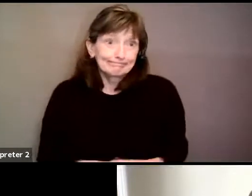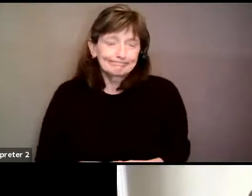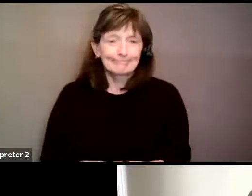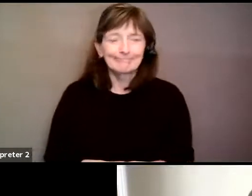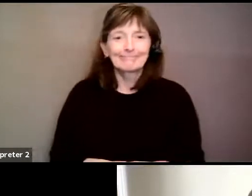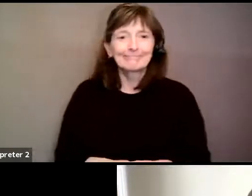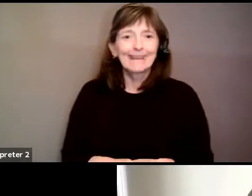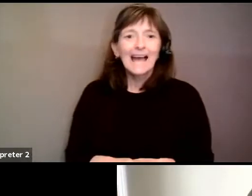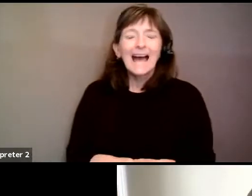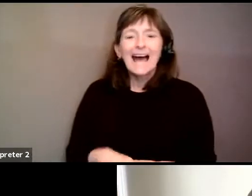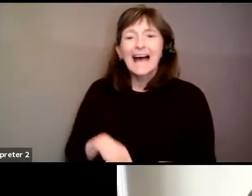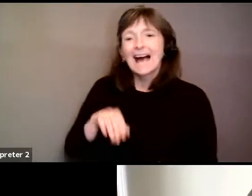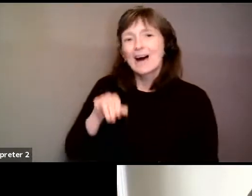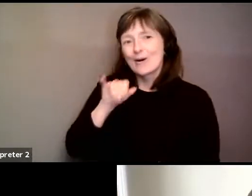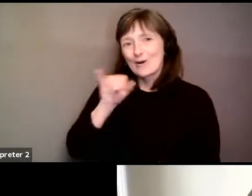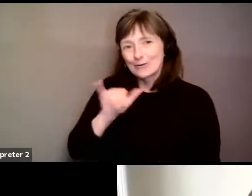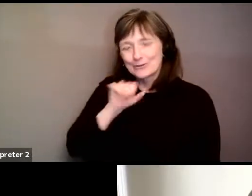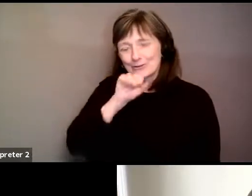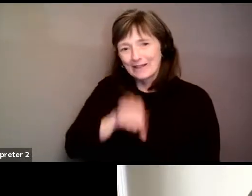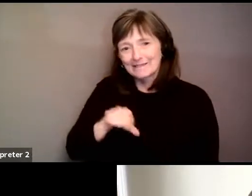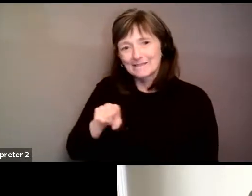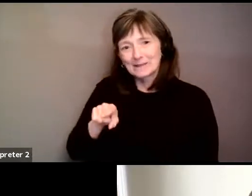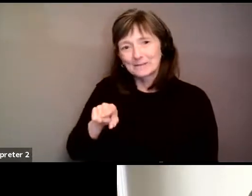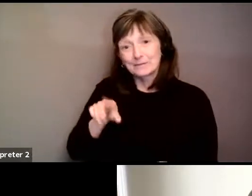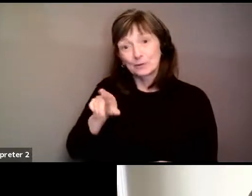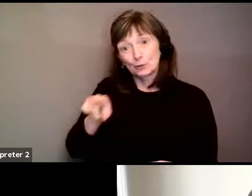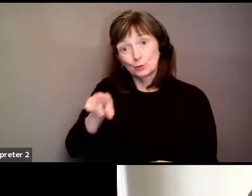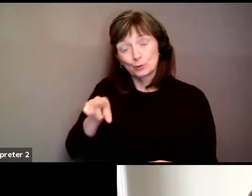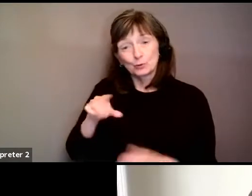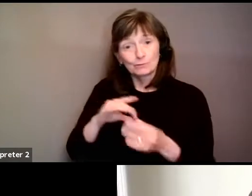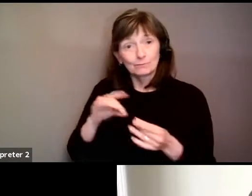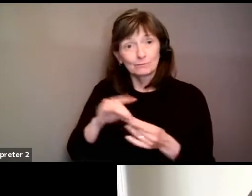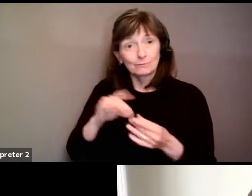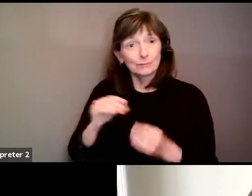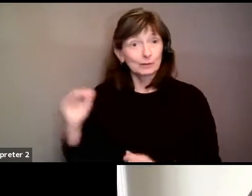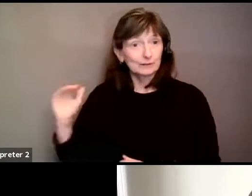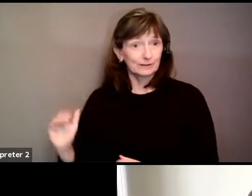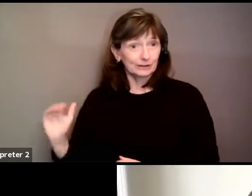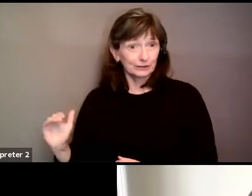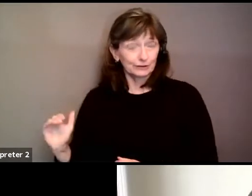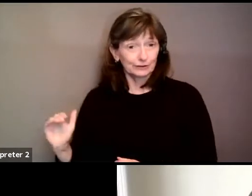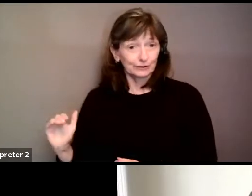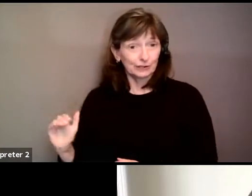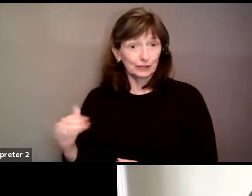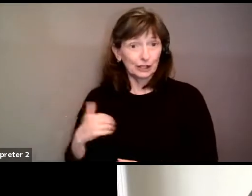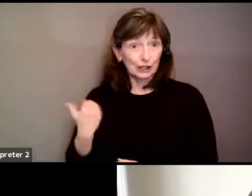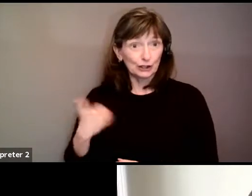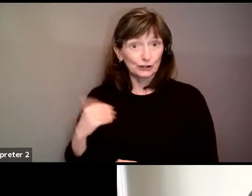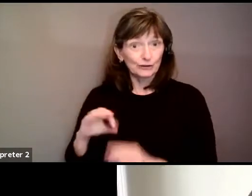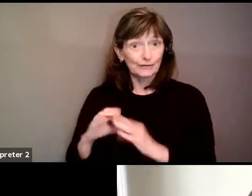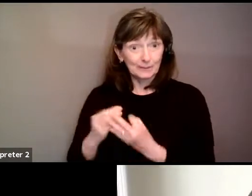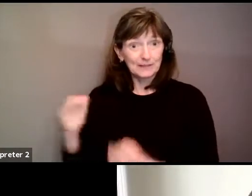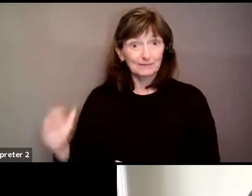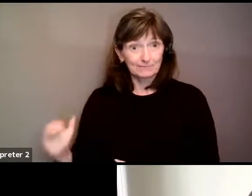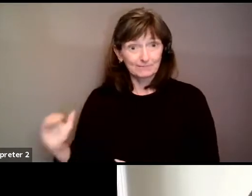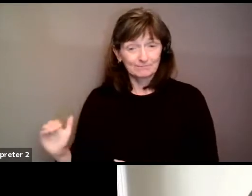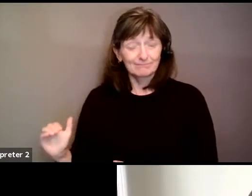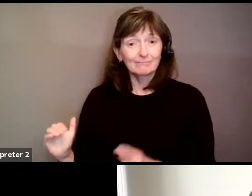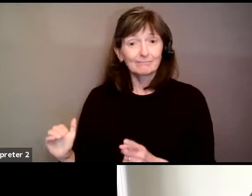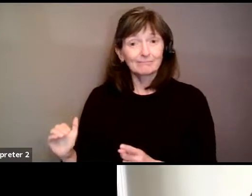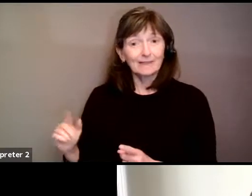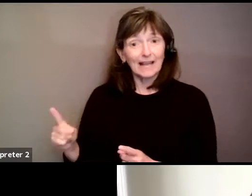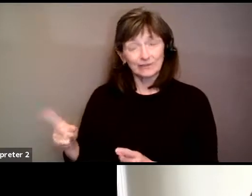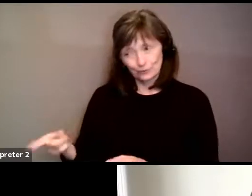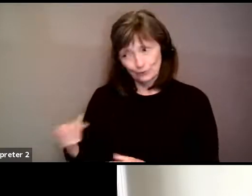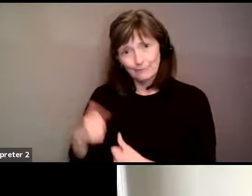You know, I love also that you have talked about your younger sibling and how they helped you to remember the passions that you had at a